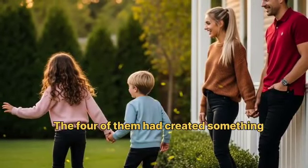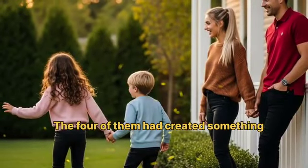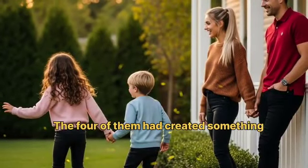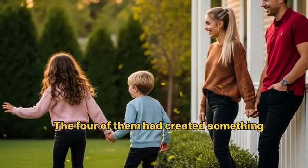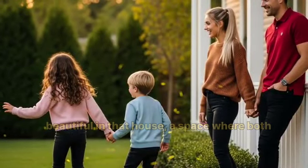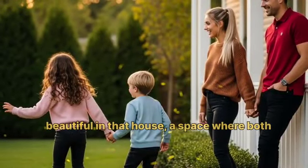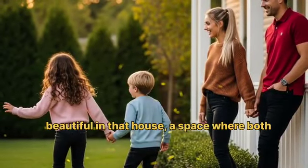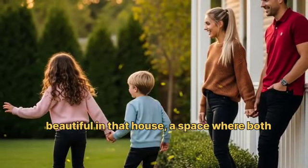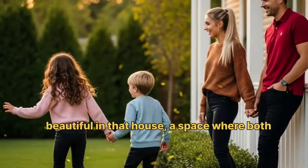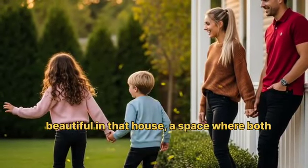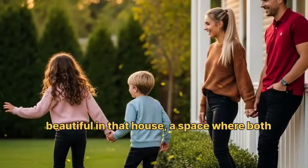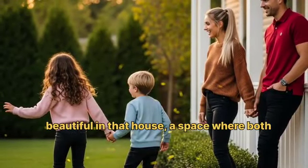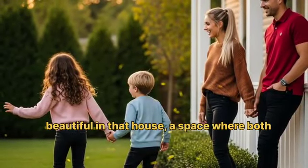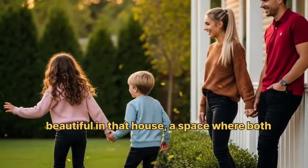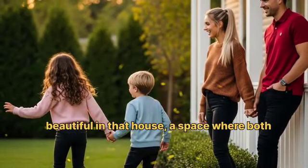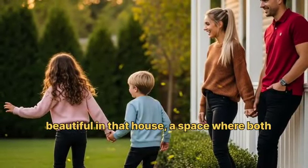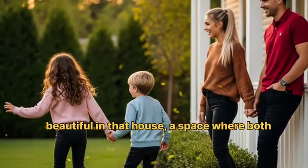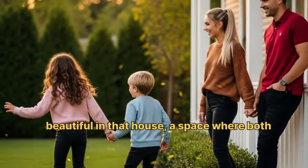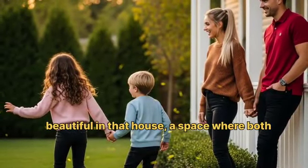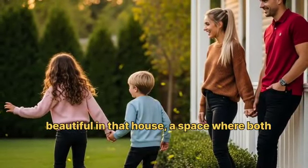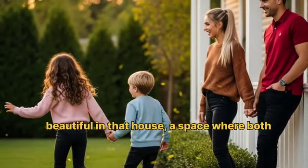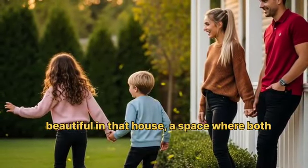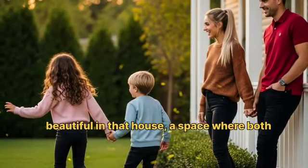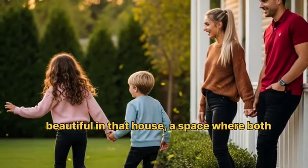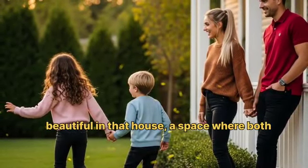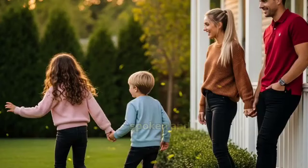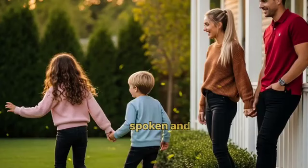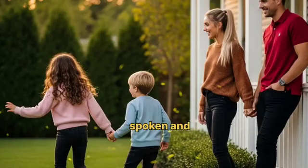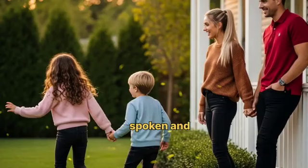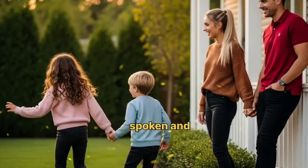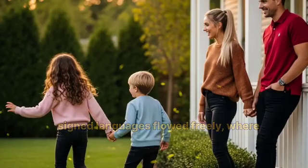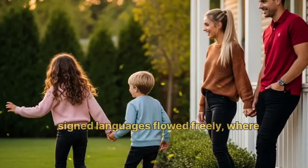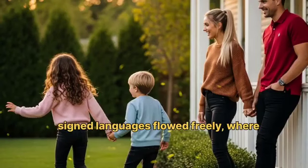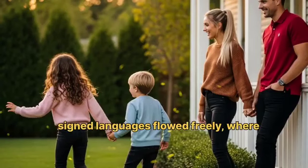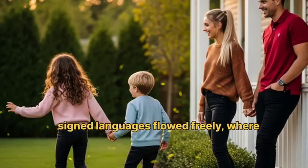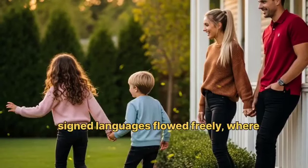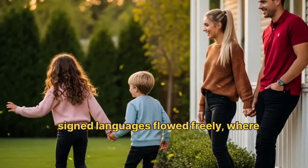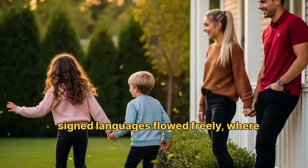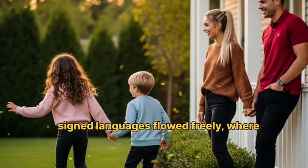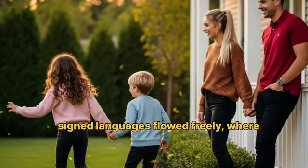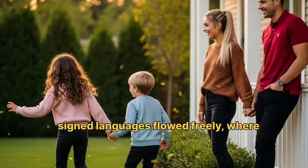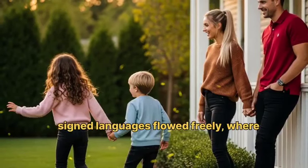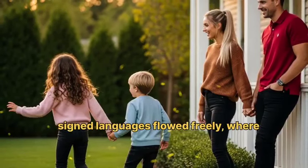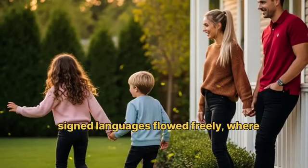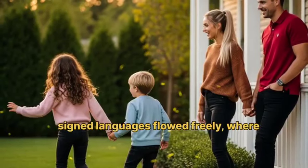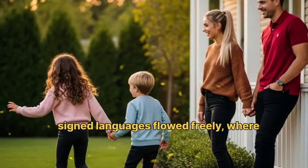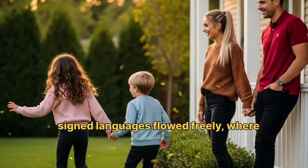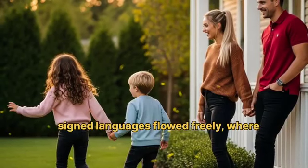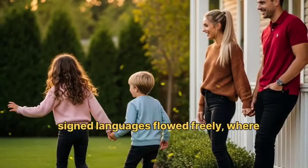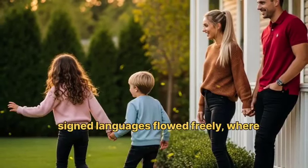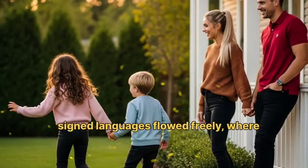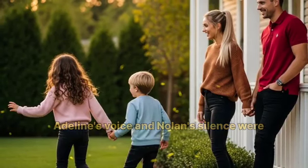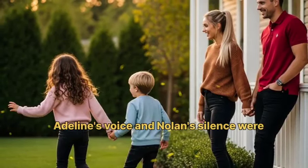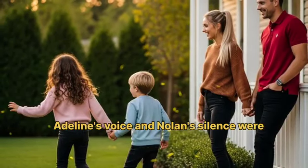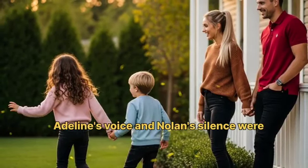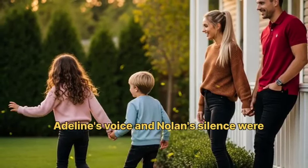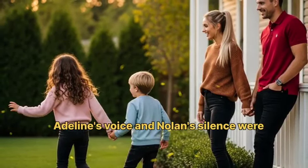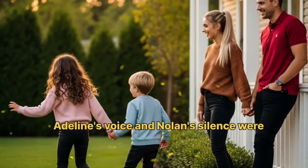something beautiful in that house, a space where both spoken and signed languages flowed freely, where Adeline's voice